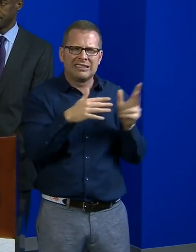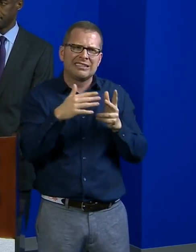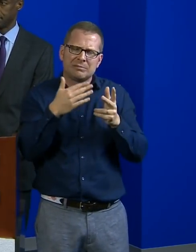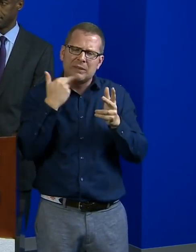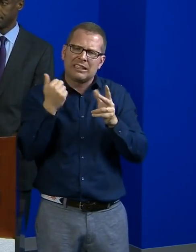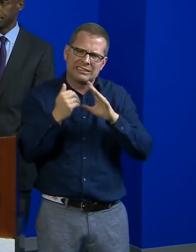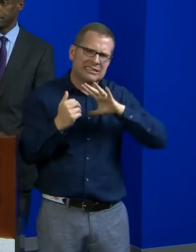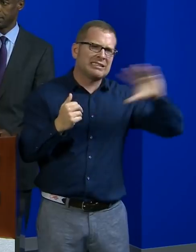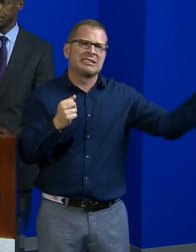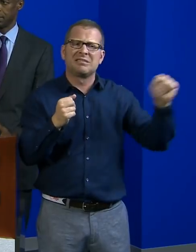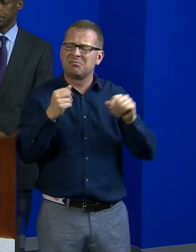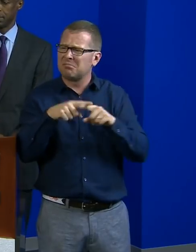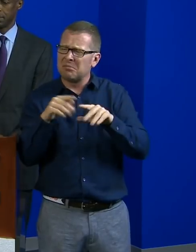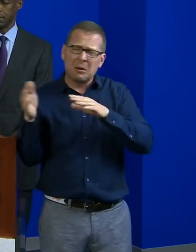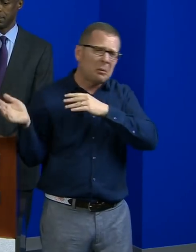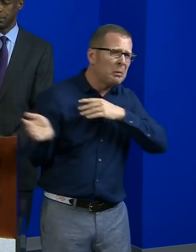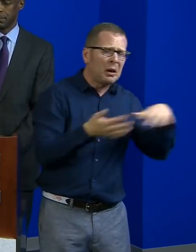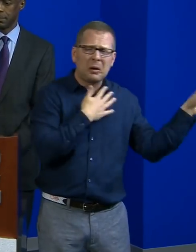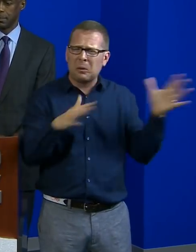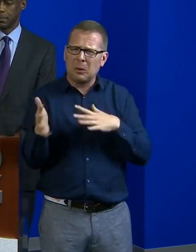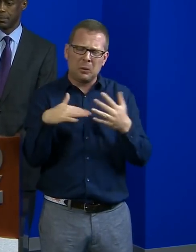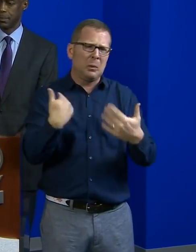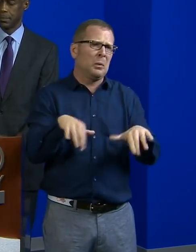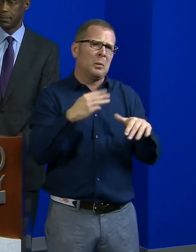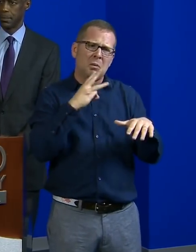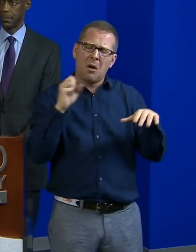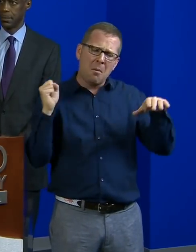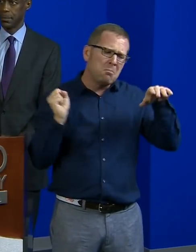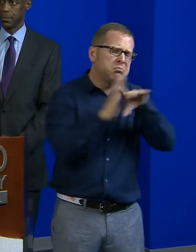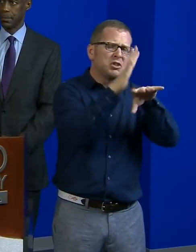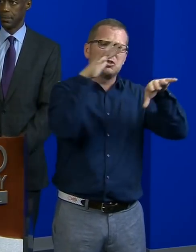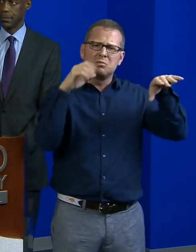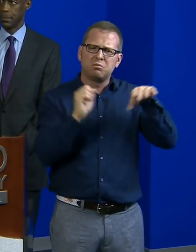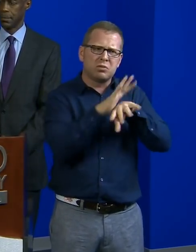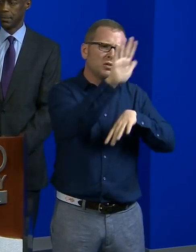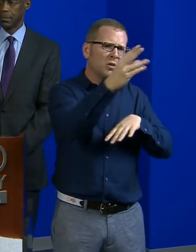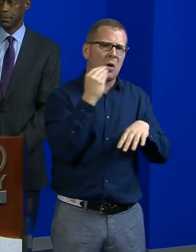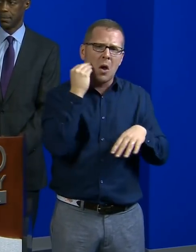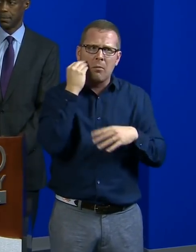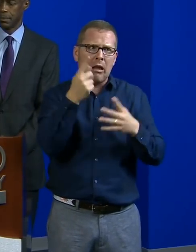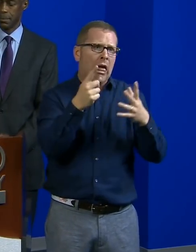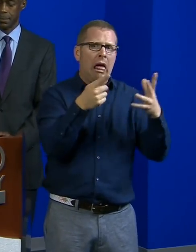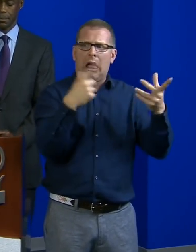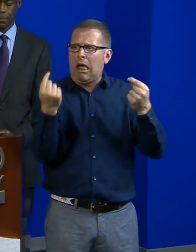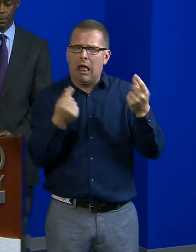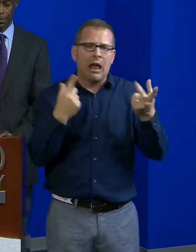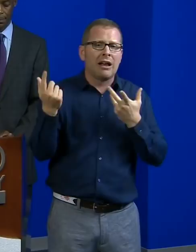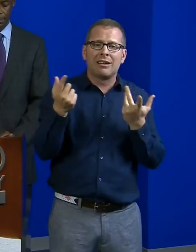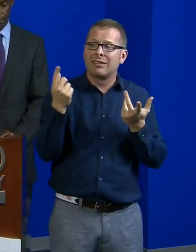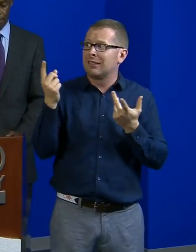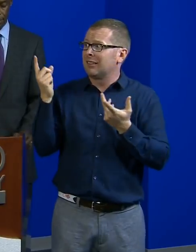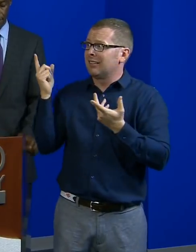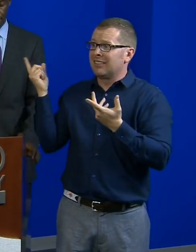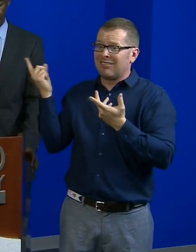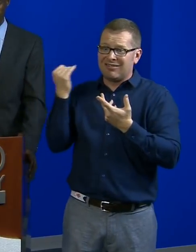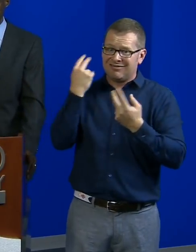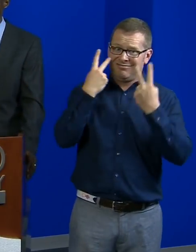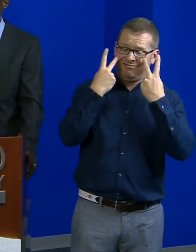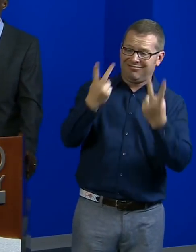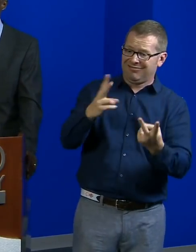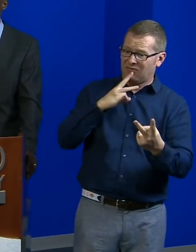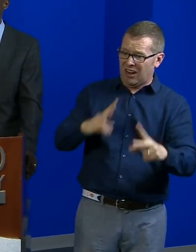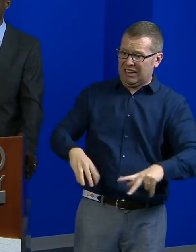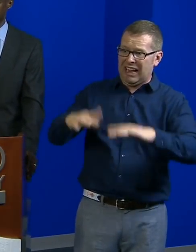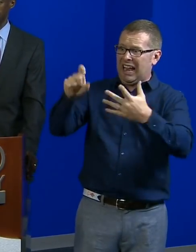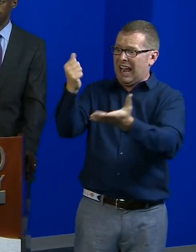up, you can call 911, but if we can't get to you safely, we're not going to be able to reach you. And it's very important that you understand what the